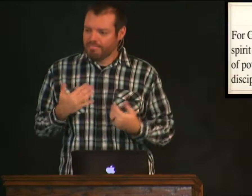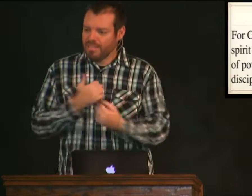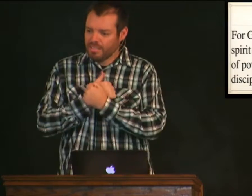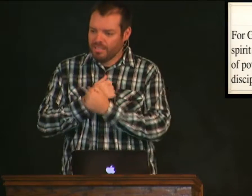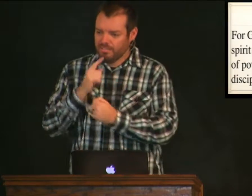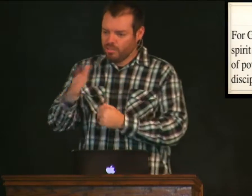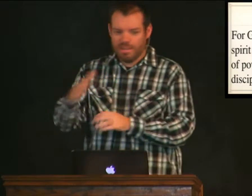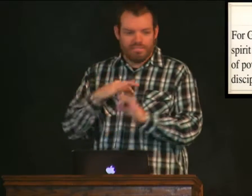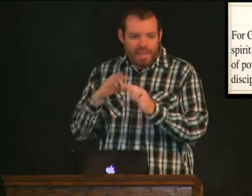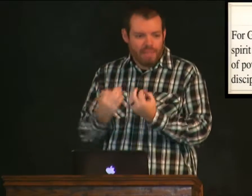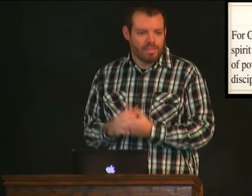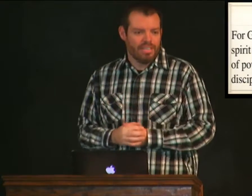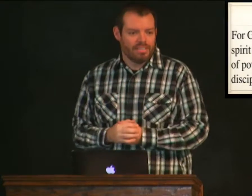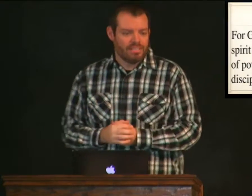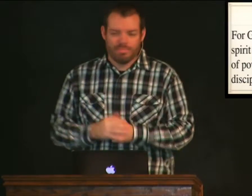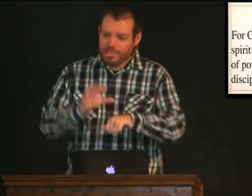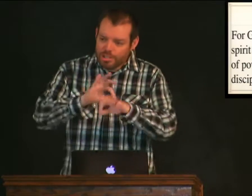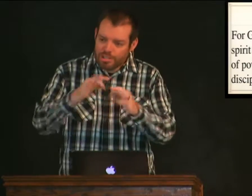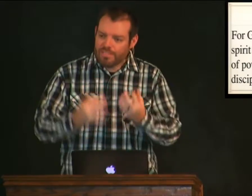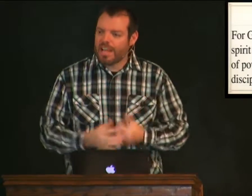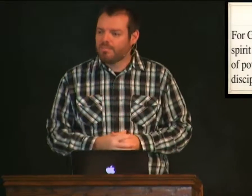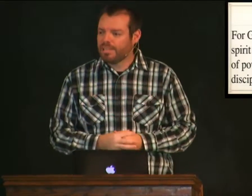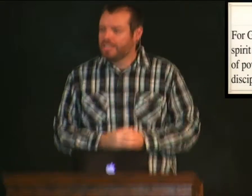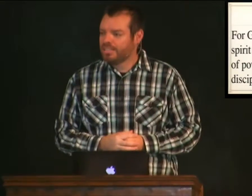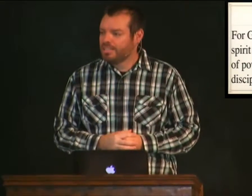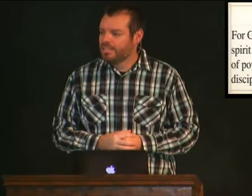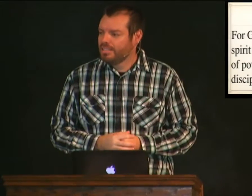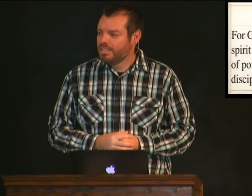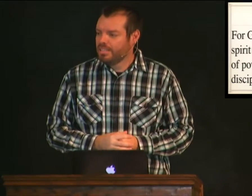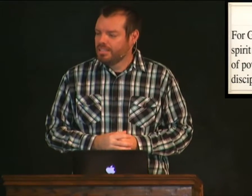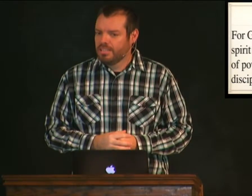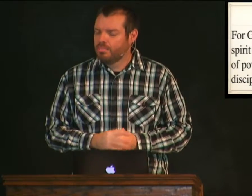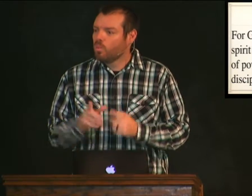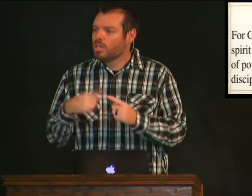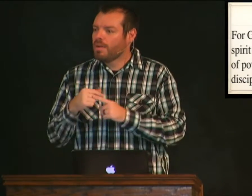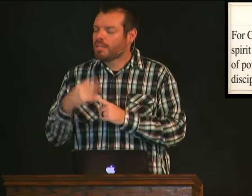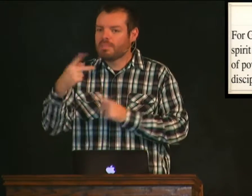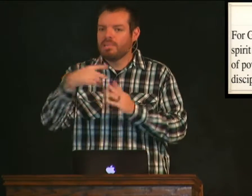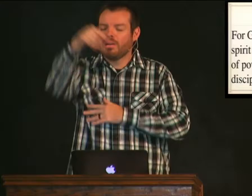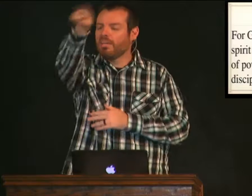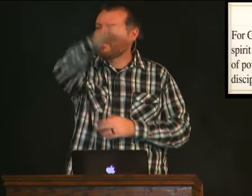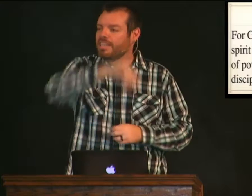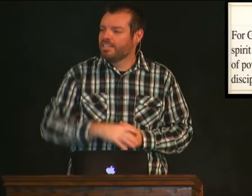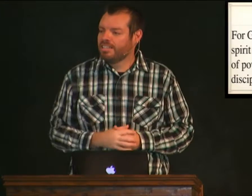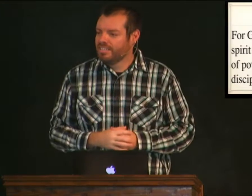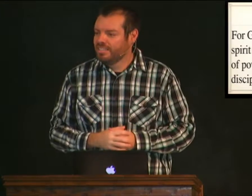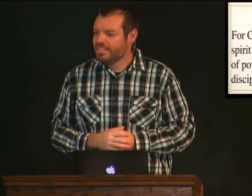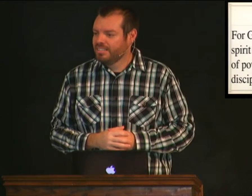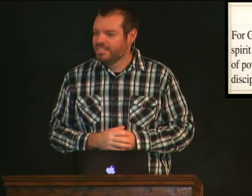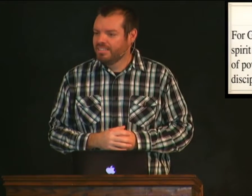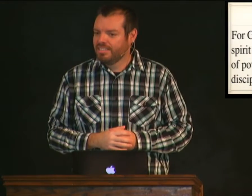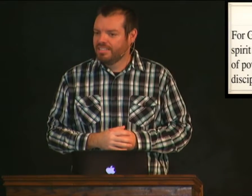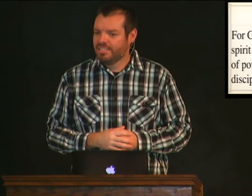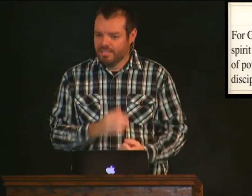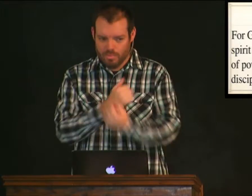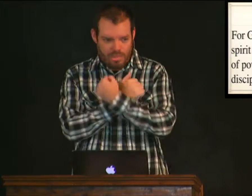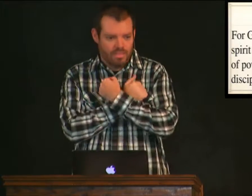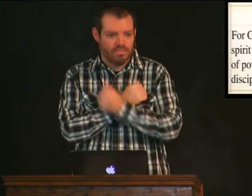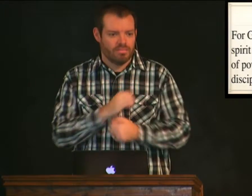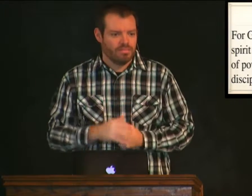I have my love for my family, my church family. But what about the people out there?